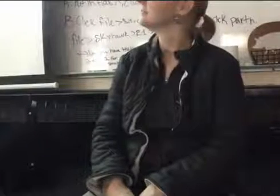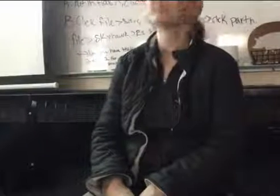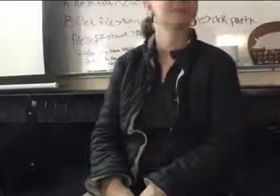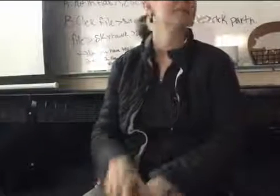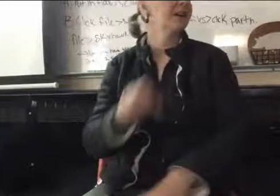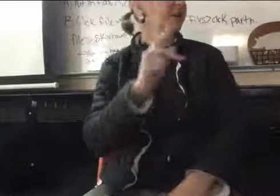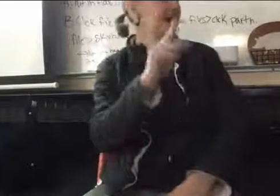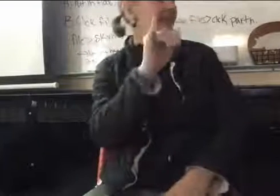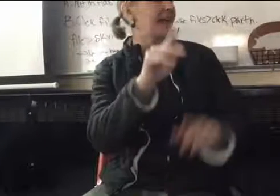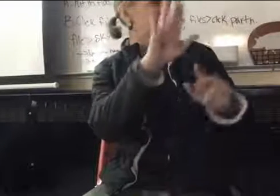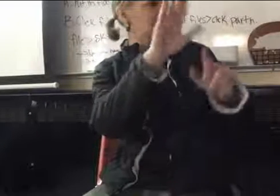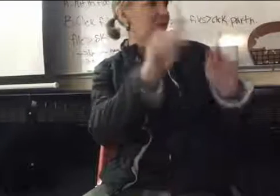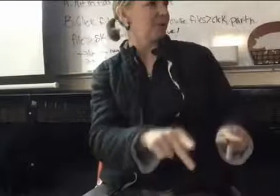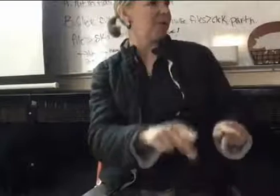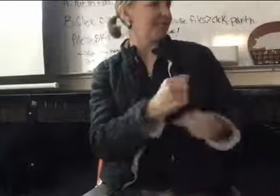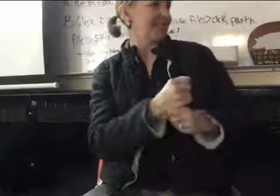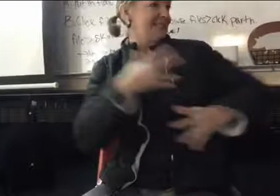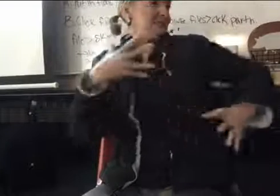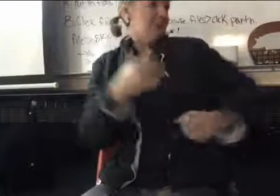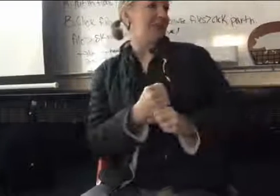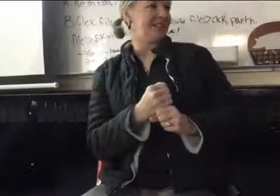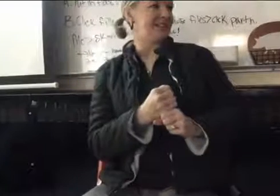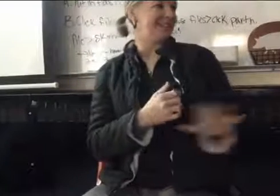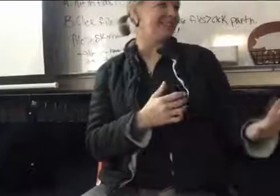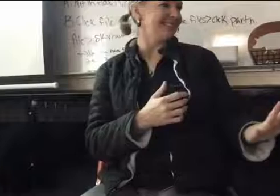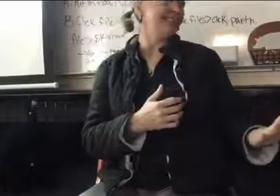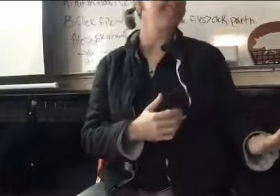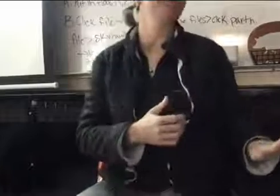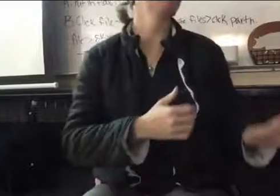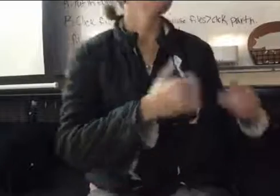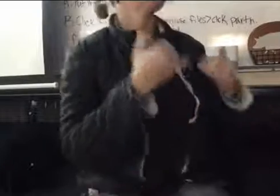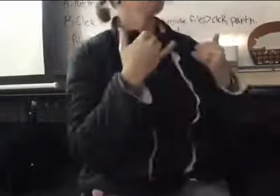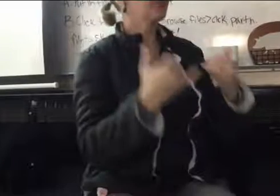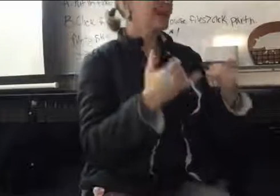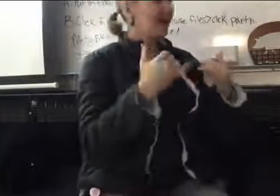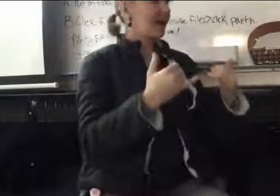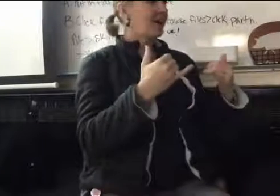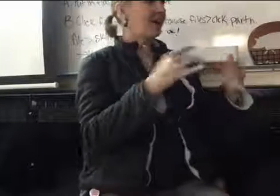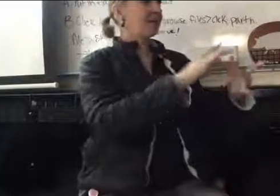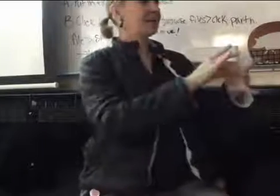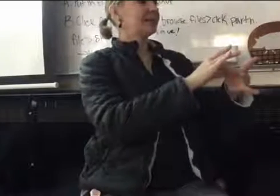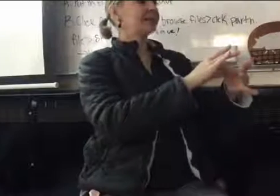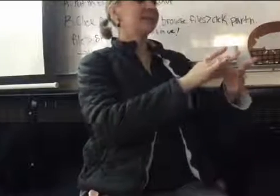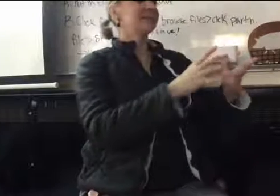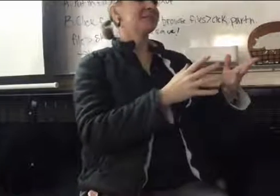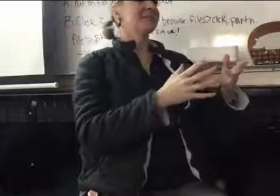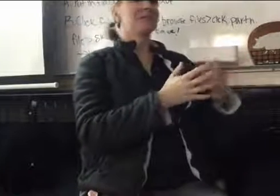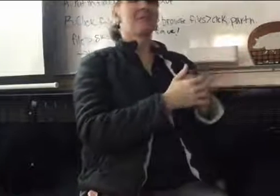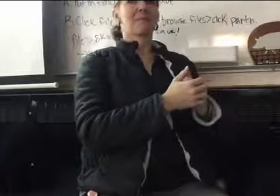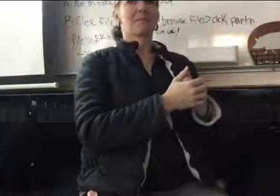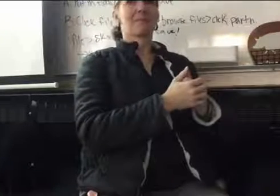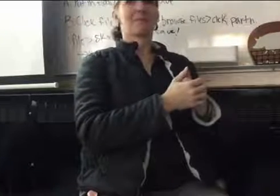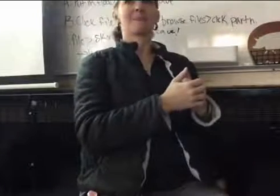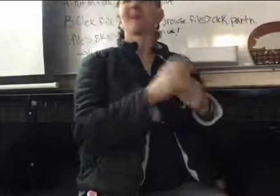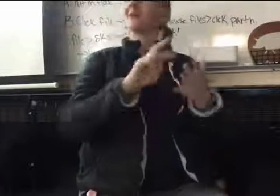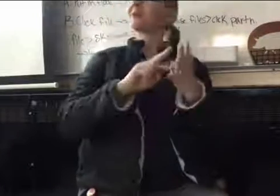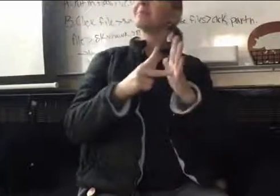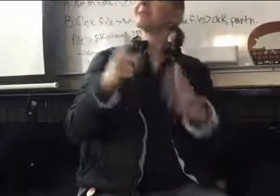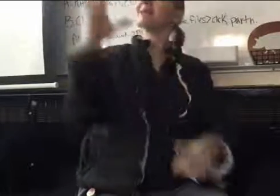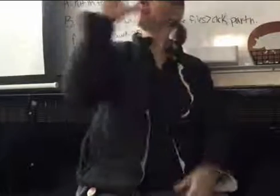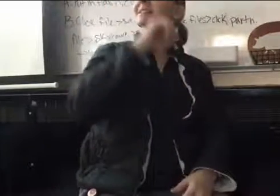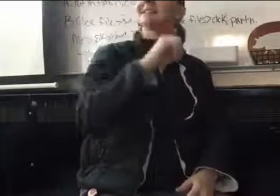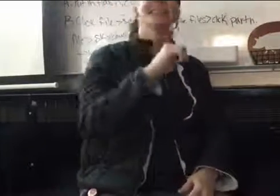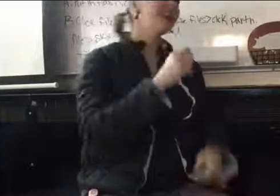Okay, there was your person exploding. Now, in terms, what do you mean you missed